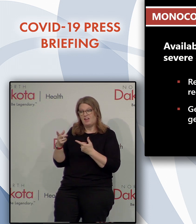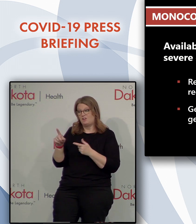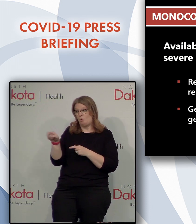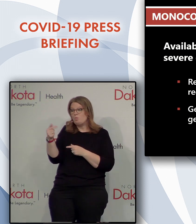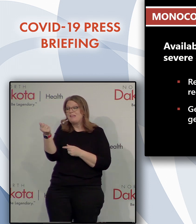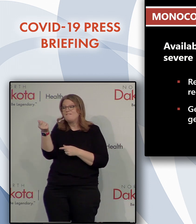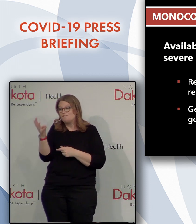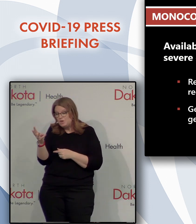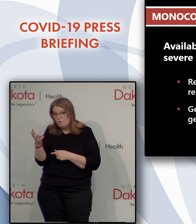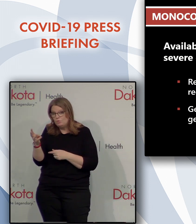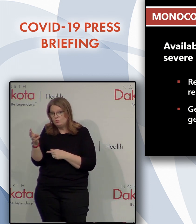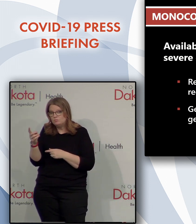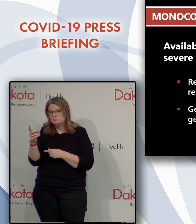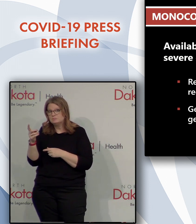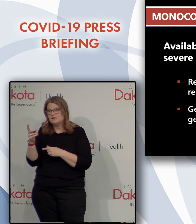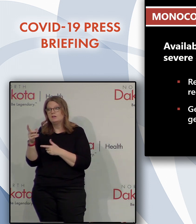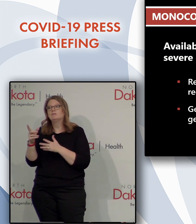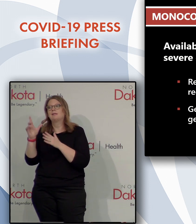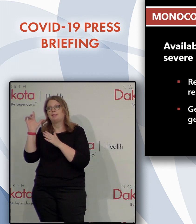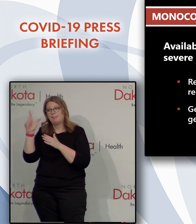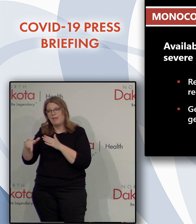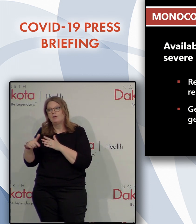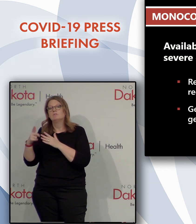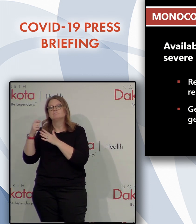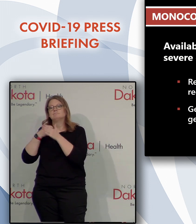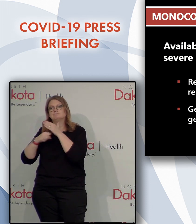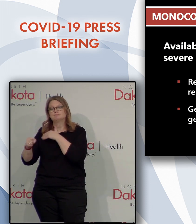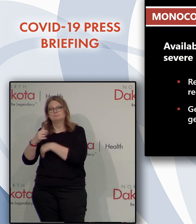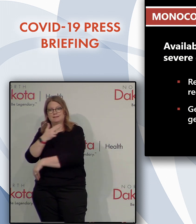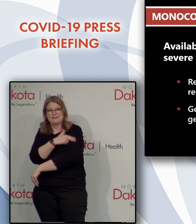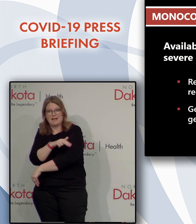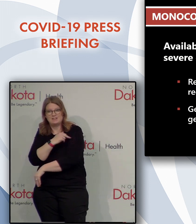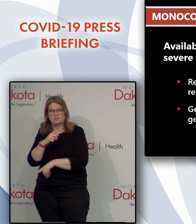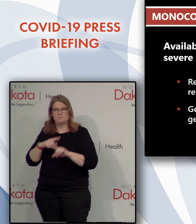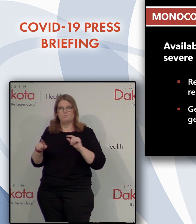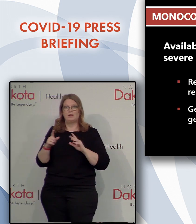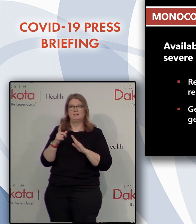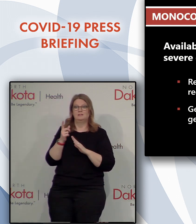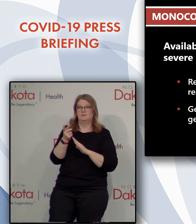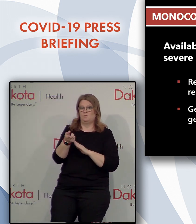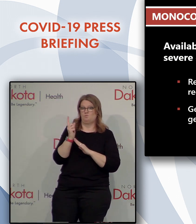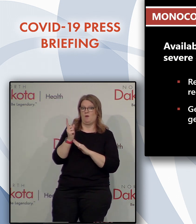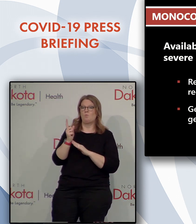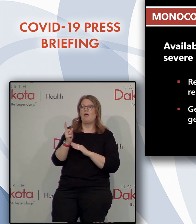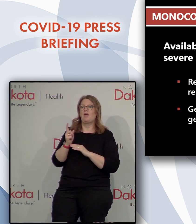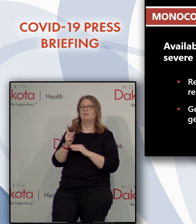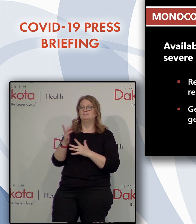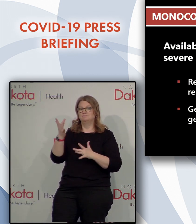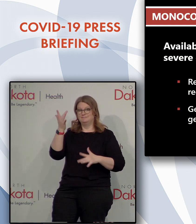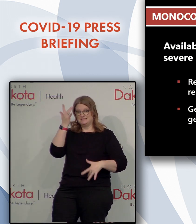in the hospitals. But the key is getting them to people early in their cycle as appropriate. But here